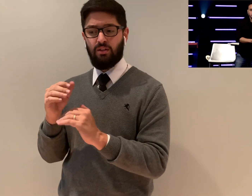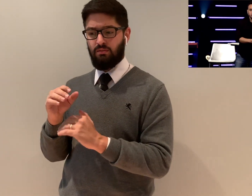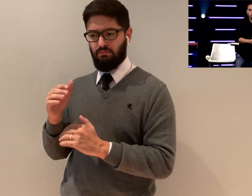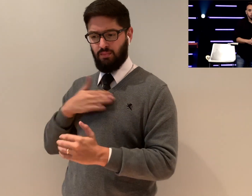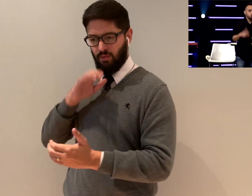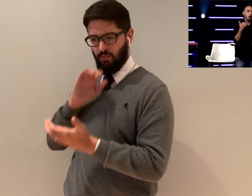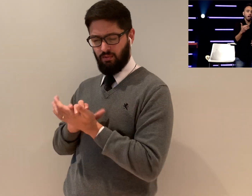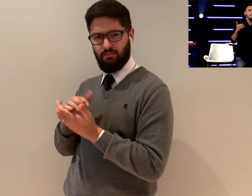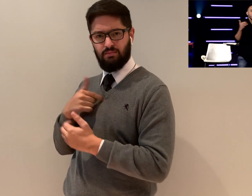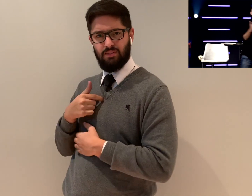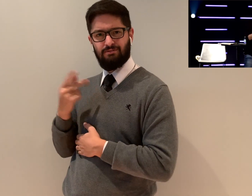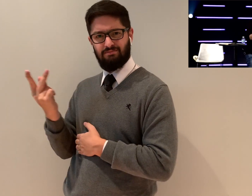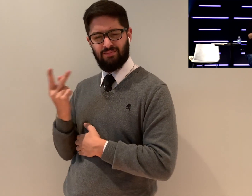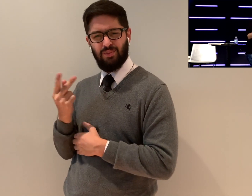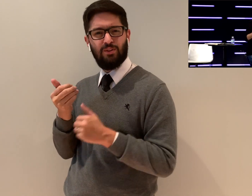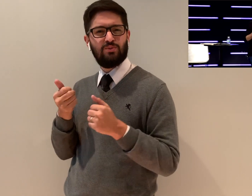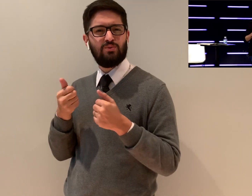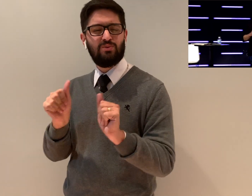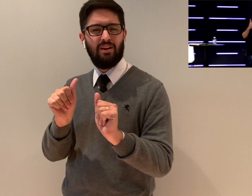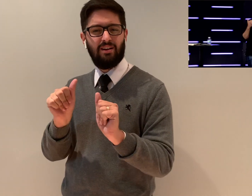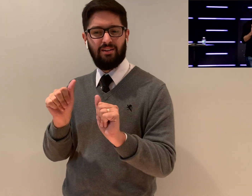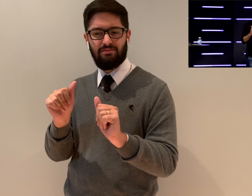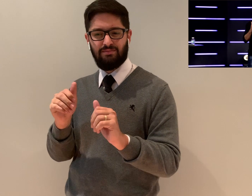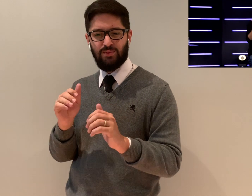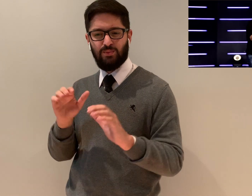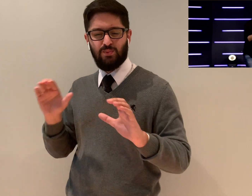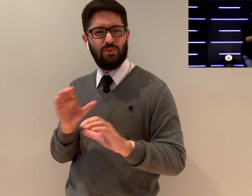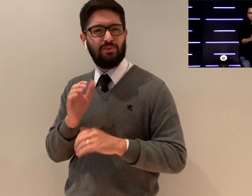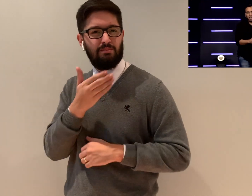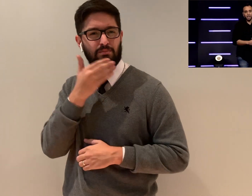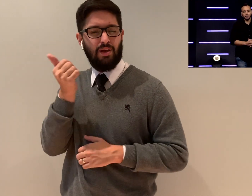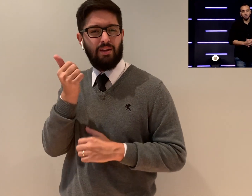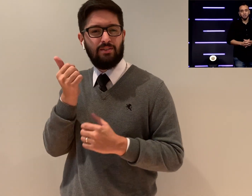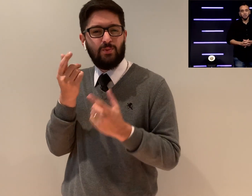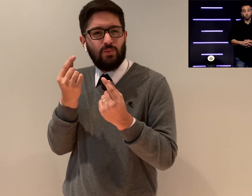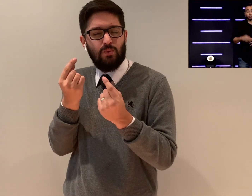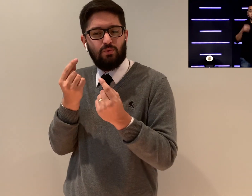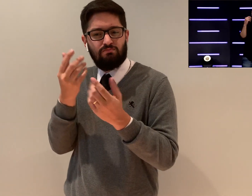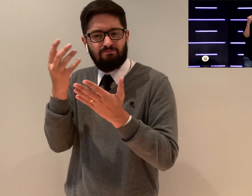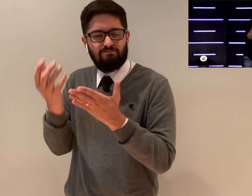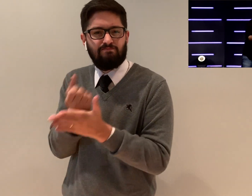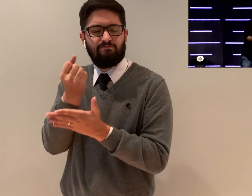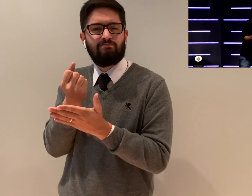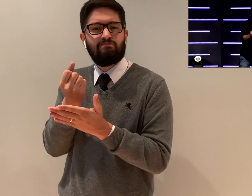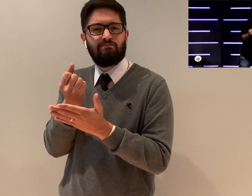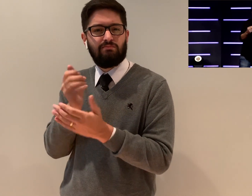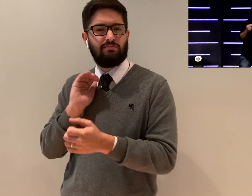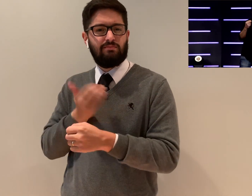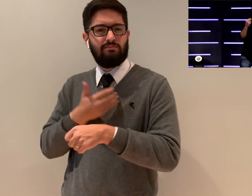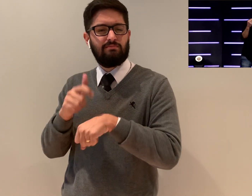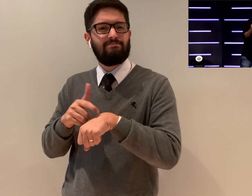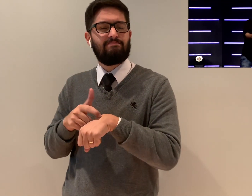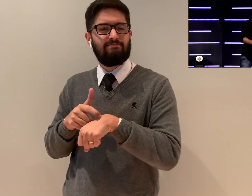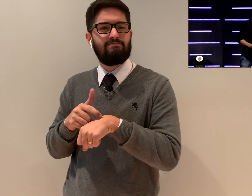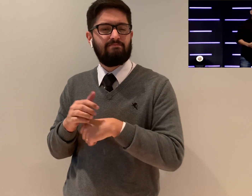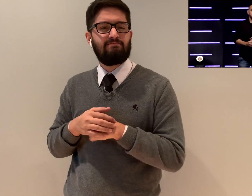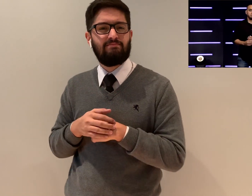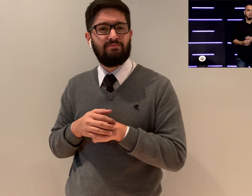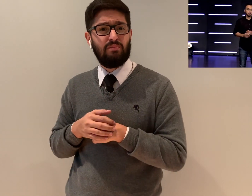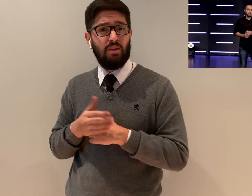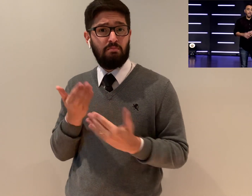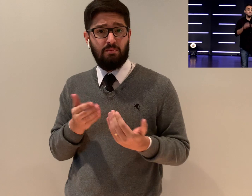limited, Shawnee and I, we've tried to do the best that we can to make the most of our